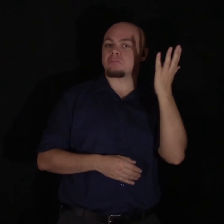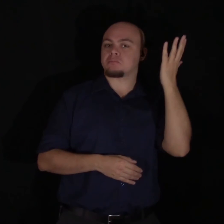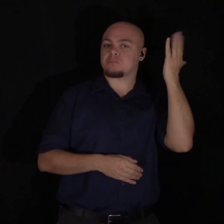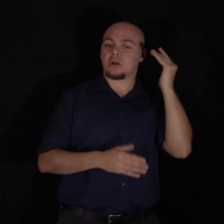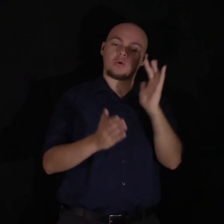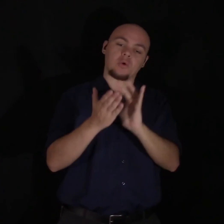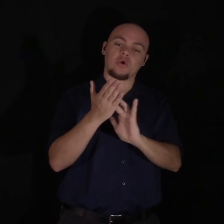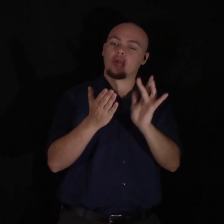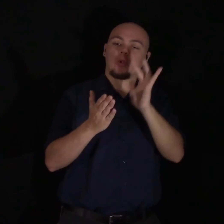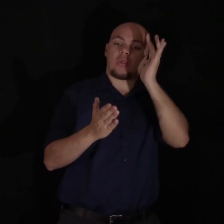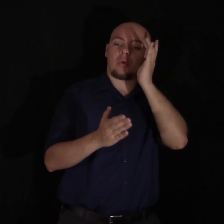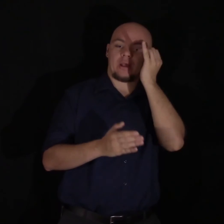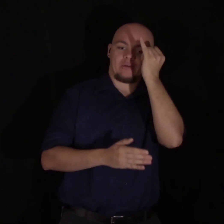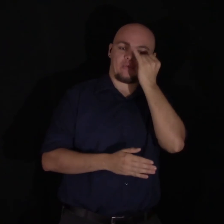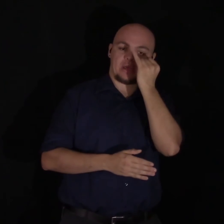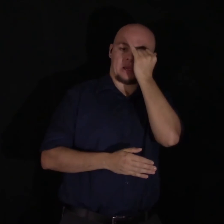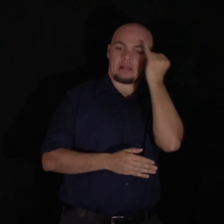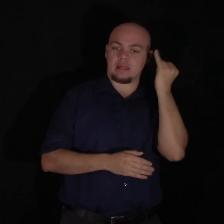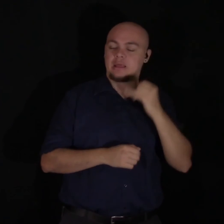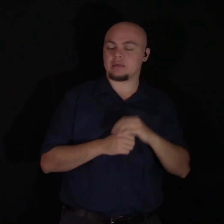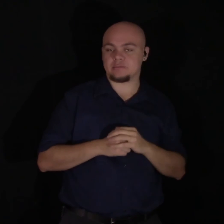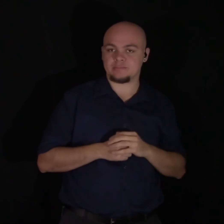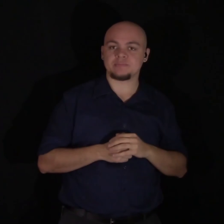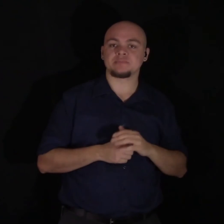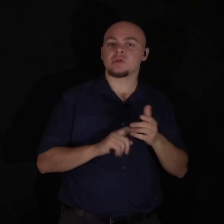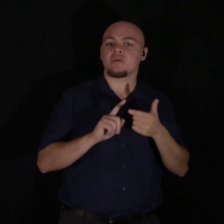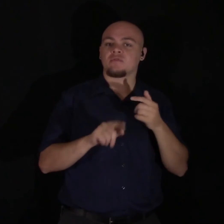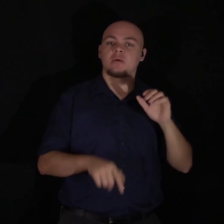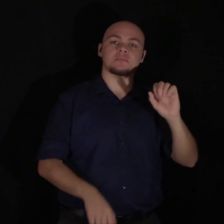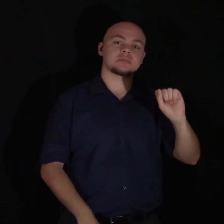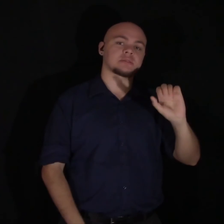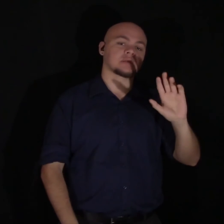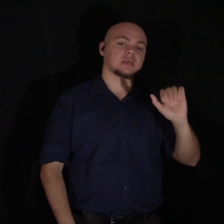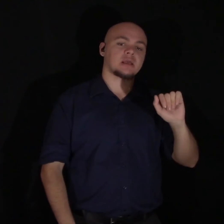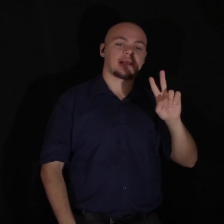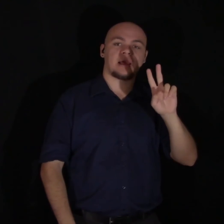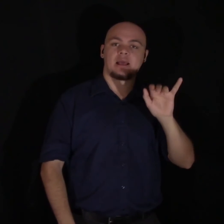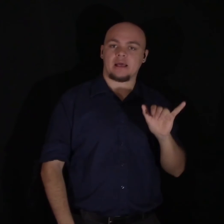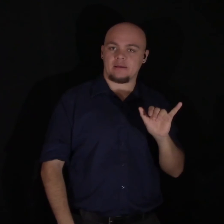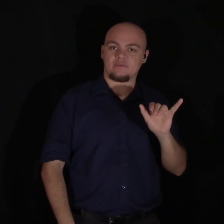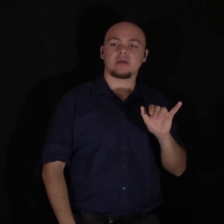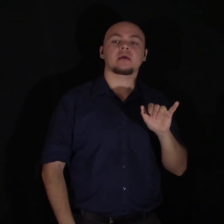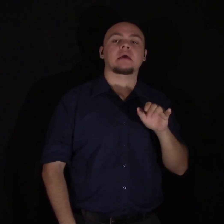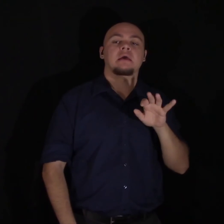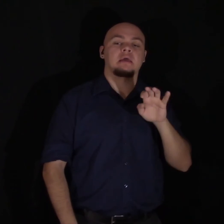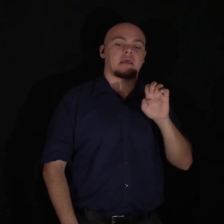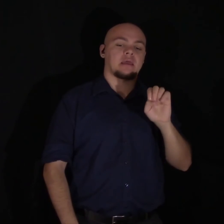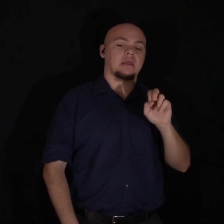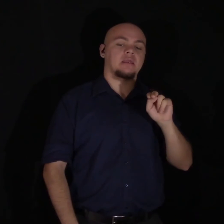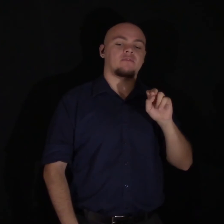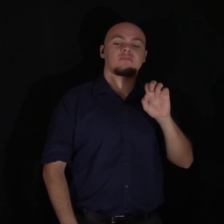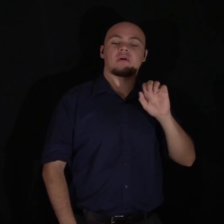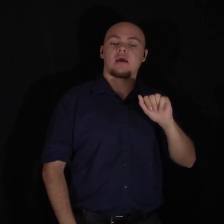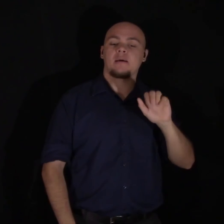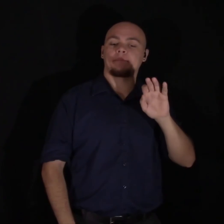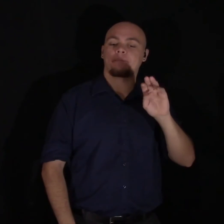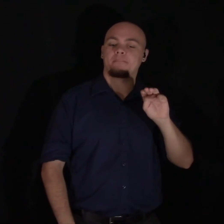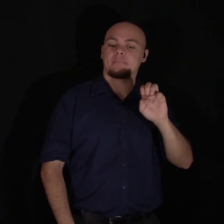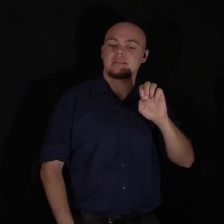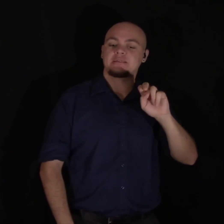Italy, one among the schiavi ognofrementi, who exerted himself to obtain the liberty of his country.